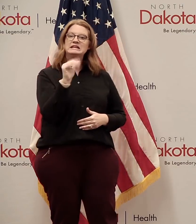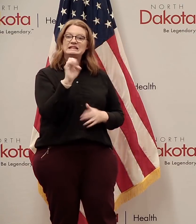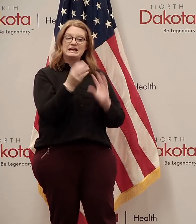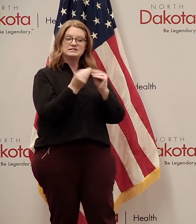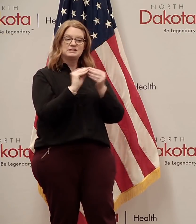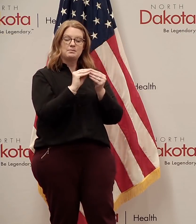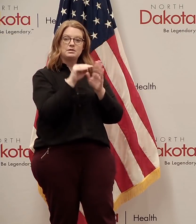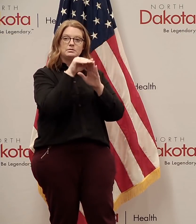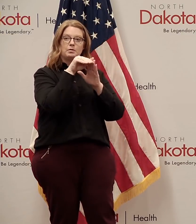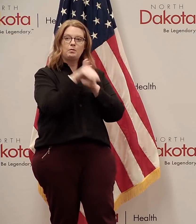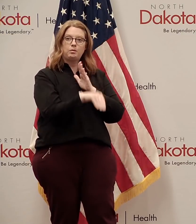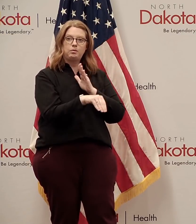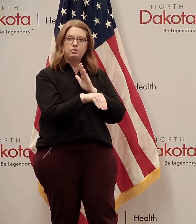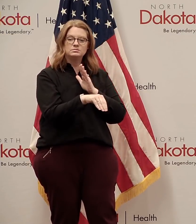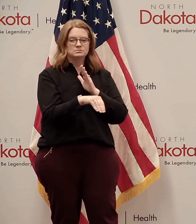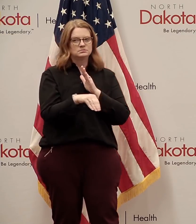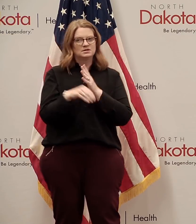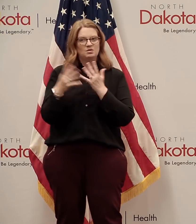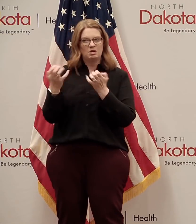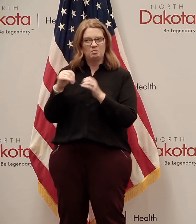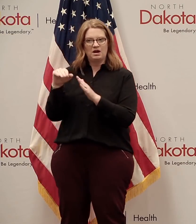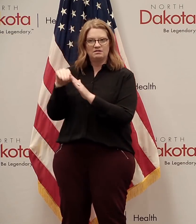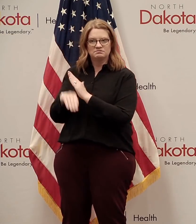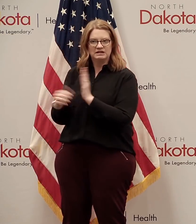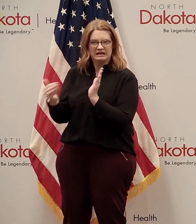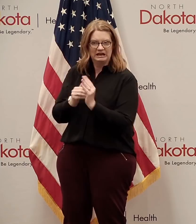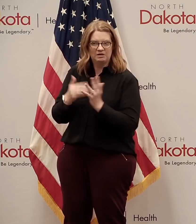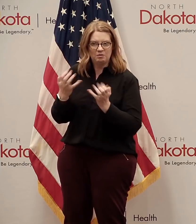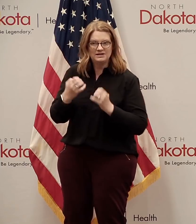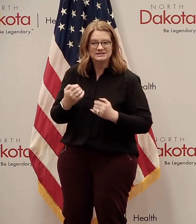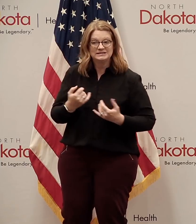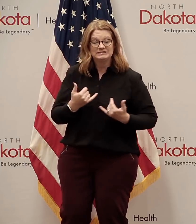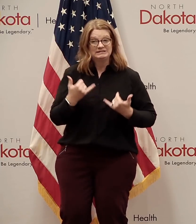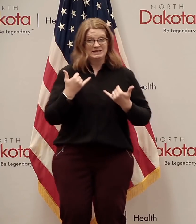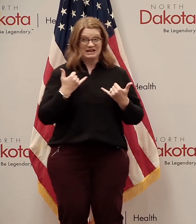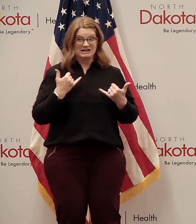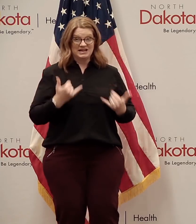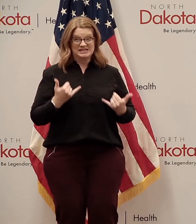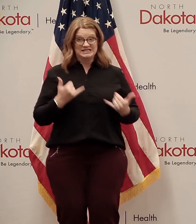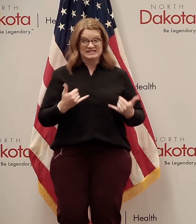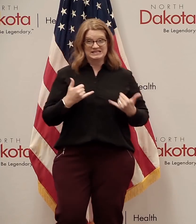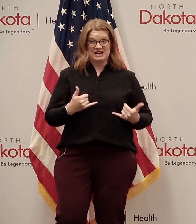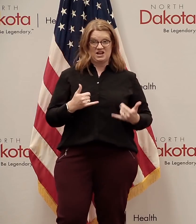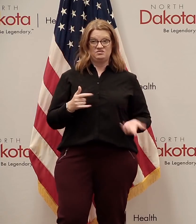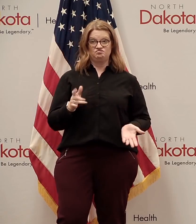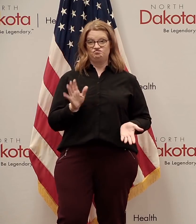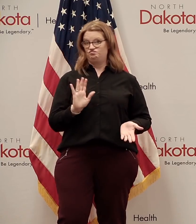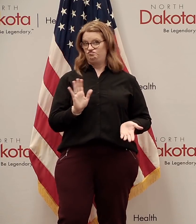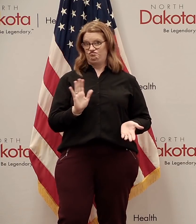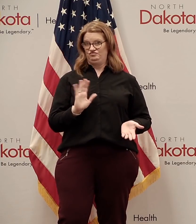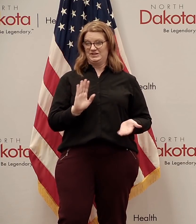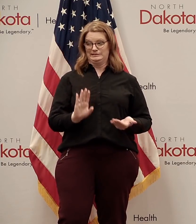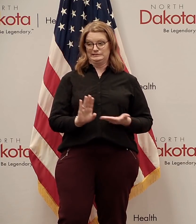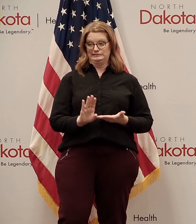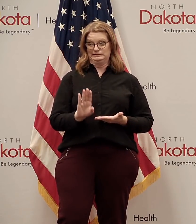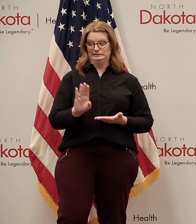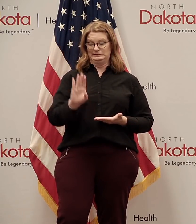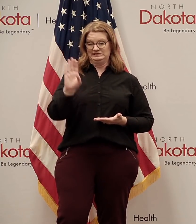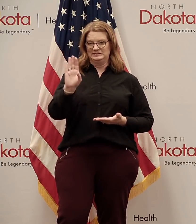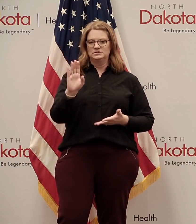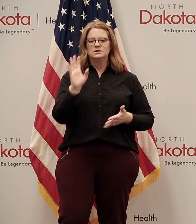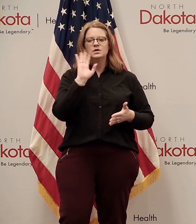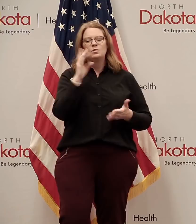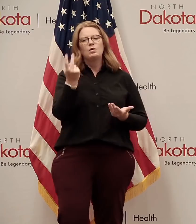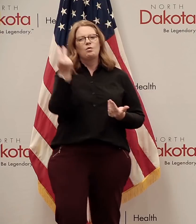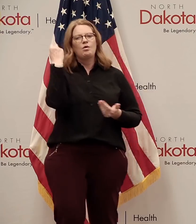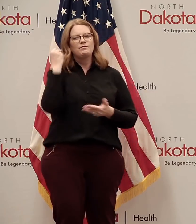positivity dropped, and we want to do that again because right now we are not headed in the direction we want to. We'll go through that with some of the graphs.